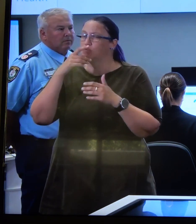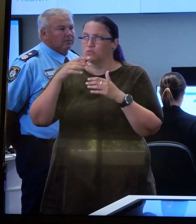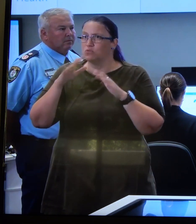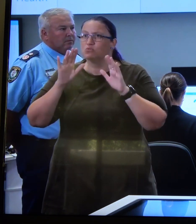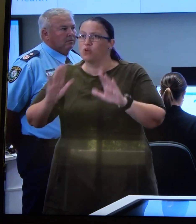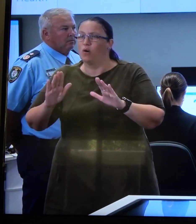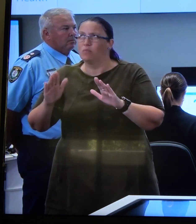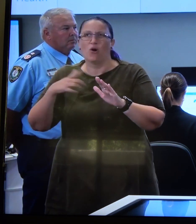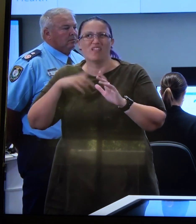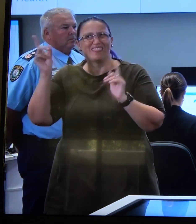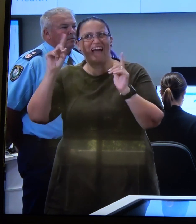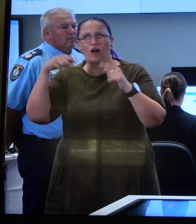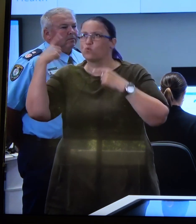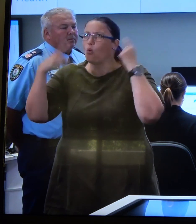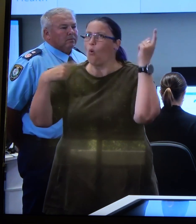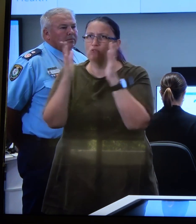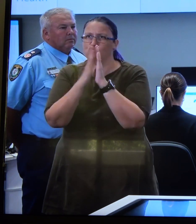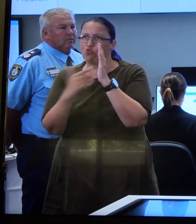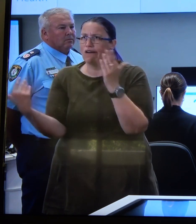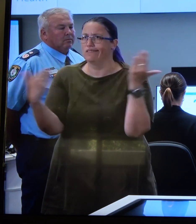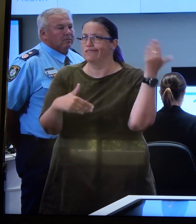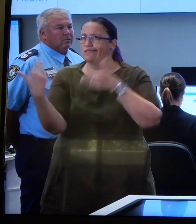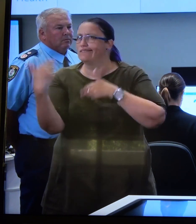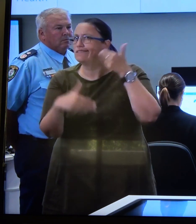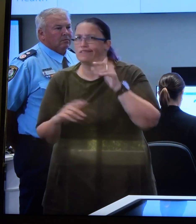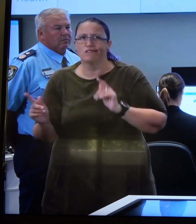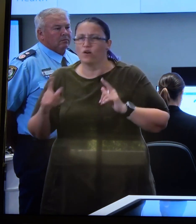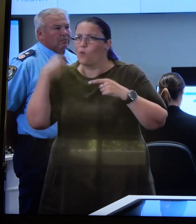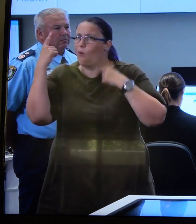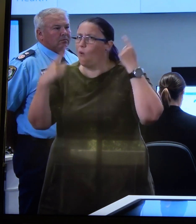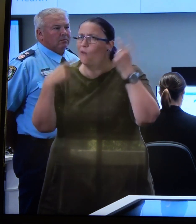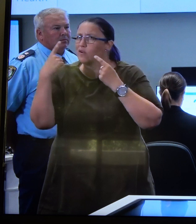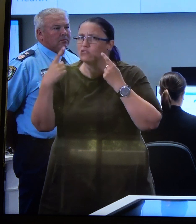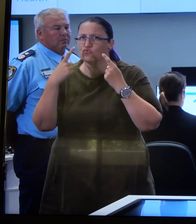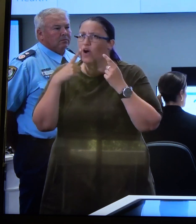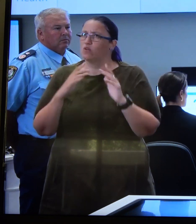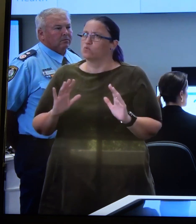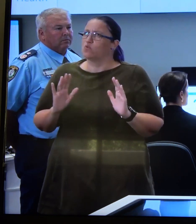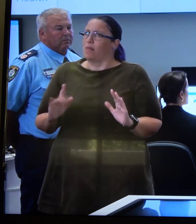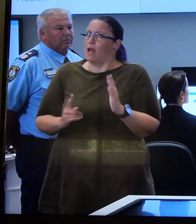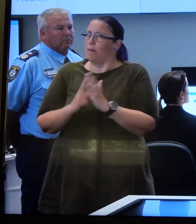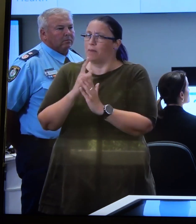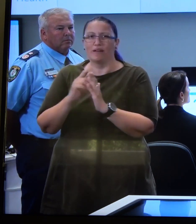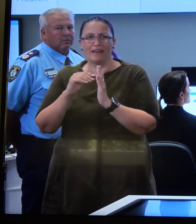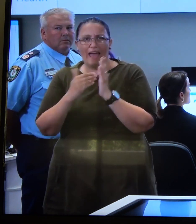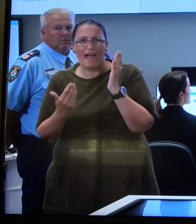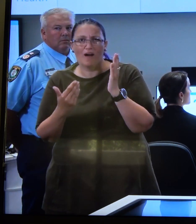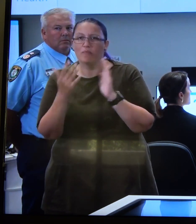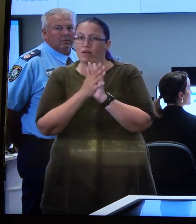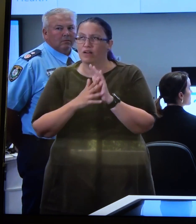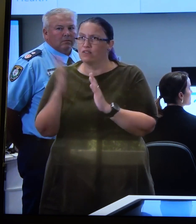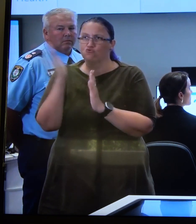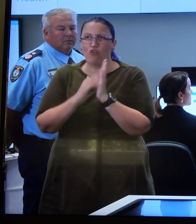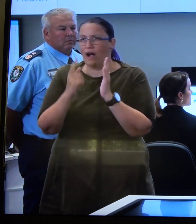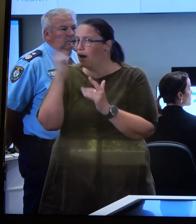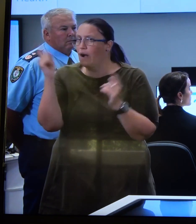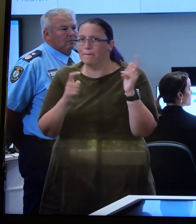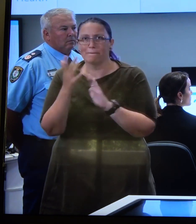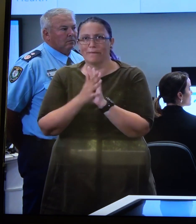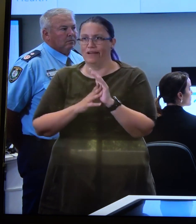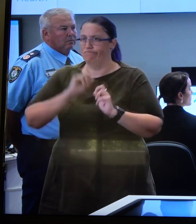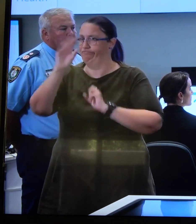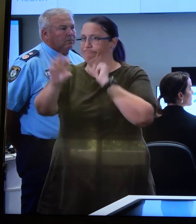Yeah. Well, that's something New South Wales has already undertaken, so we're saying to all councils and everybody else, do not worry about